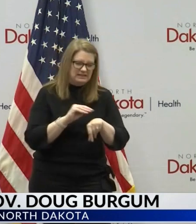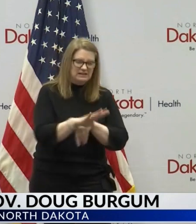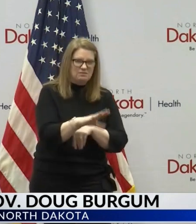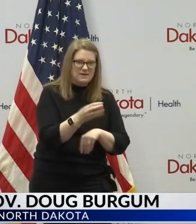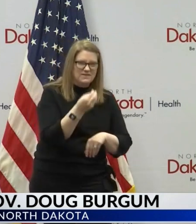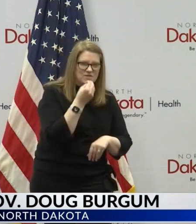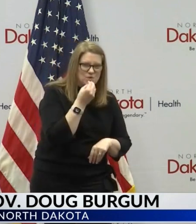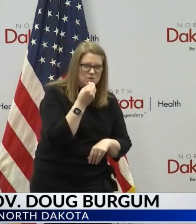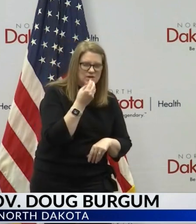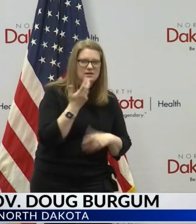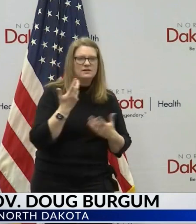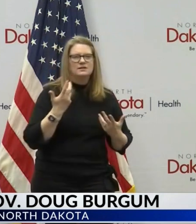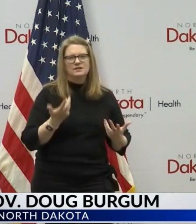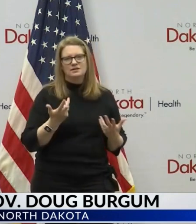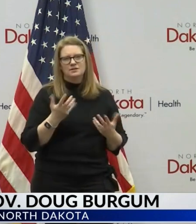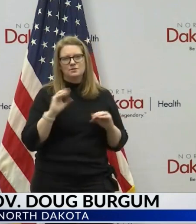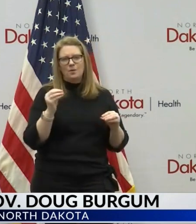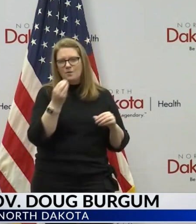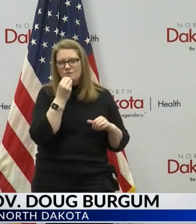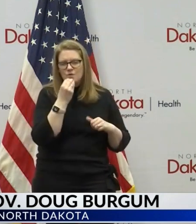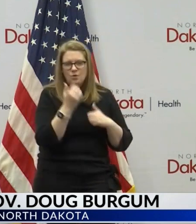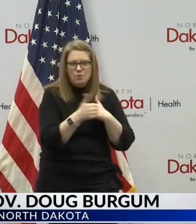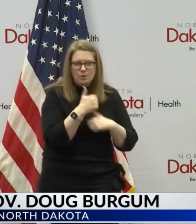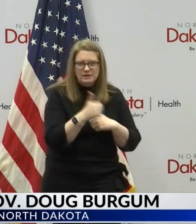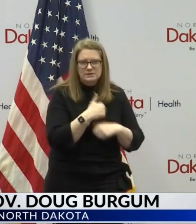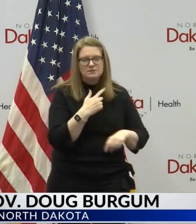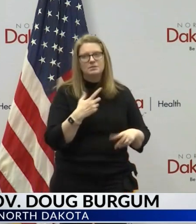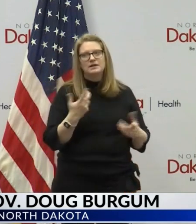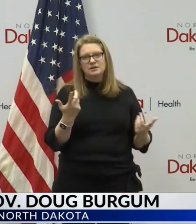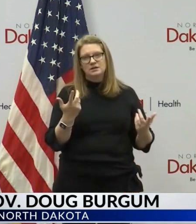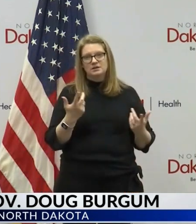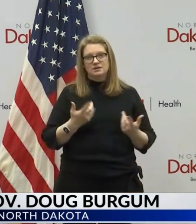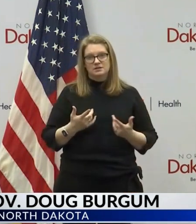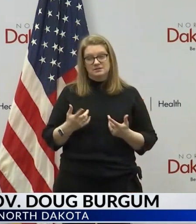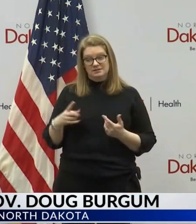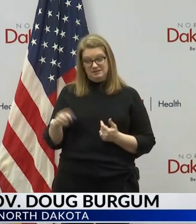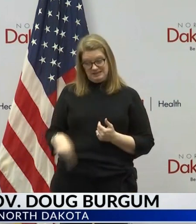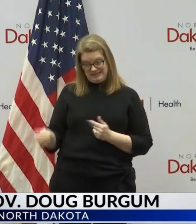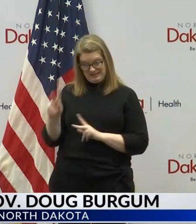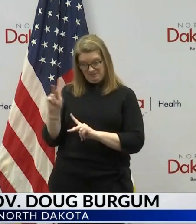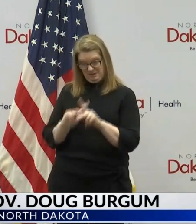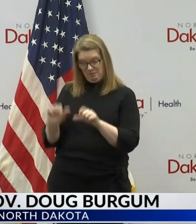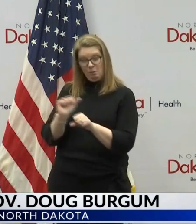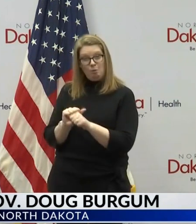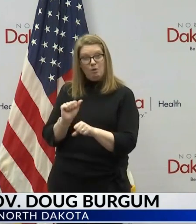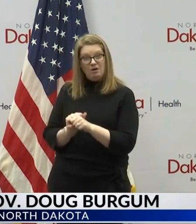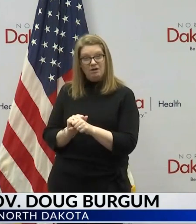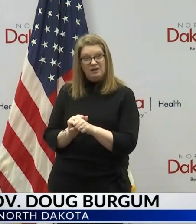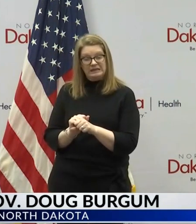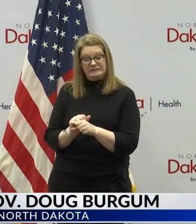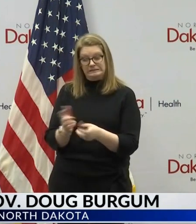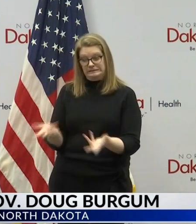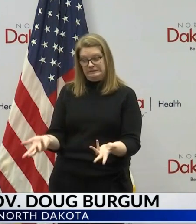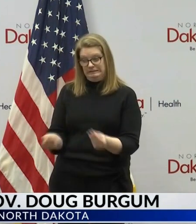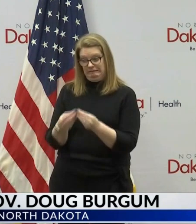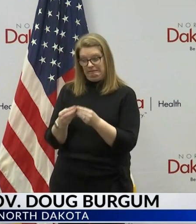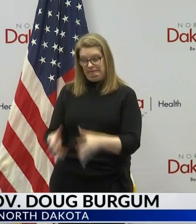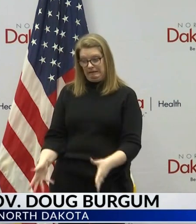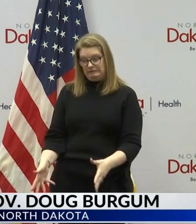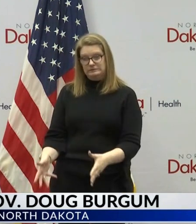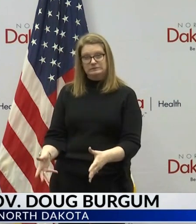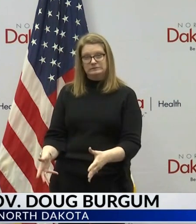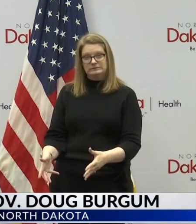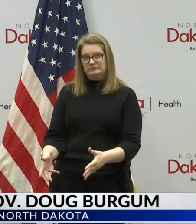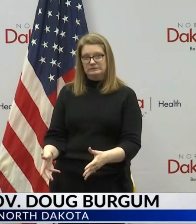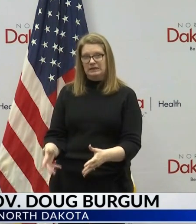risk that's associated here. But when you lose your labor force, that's an issue.